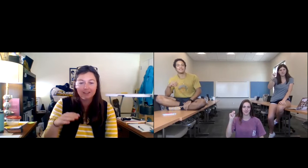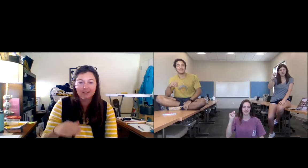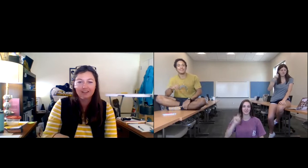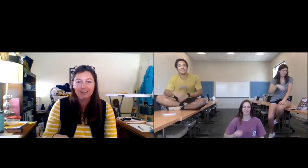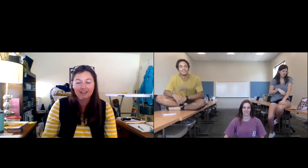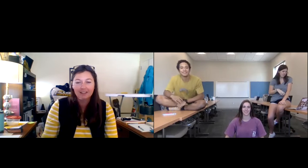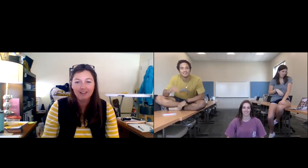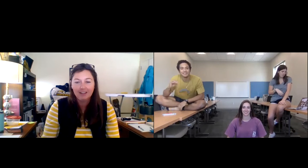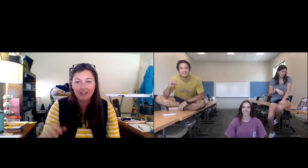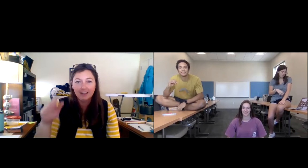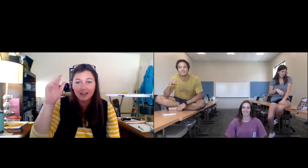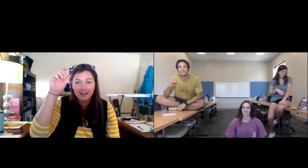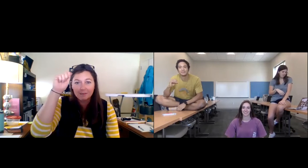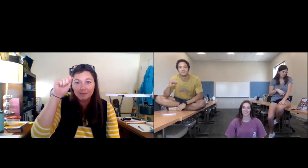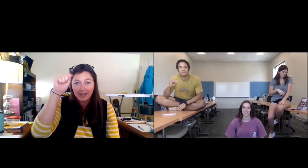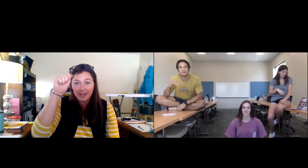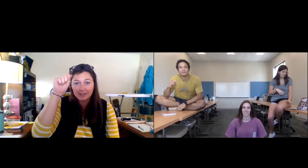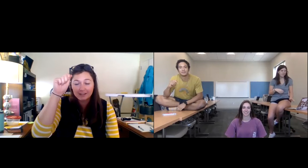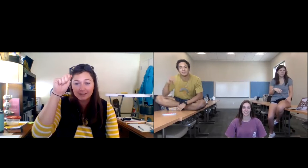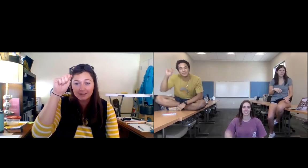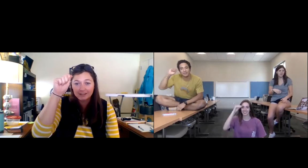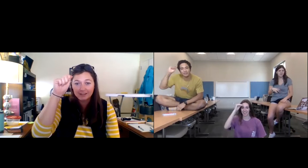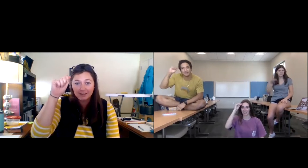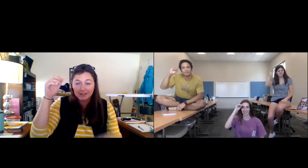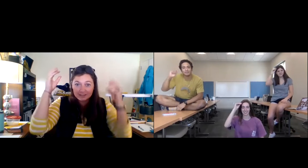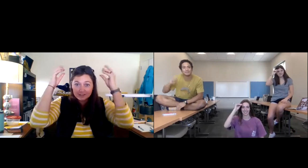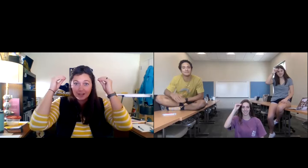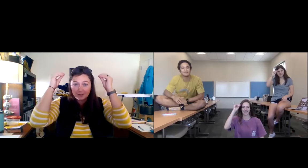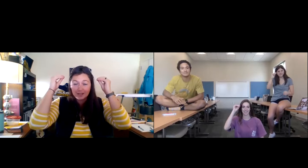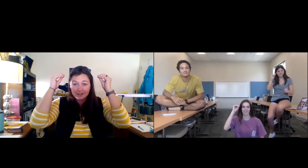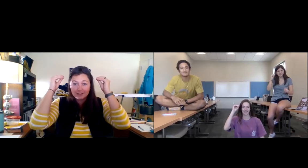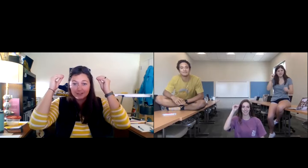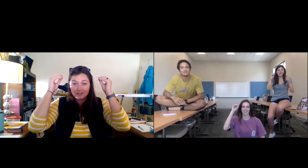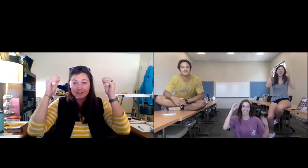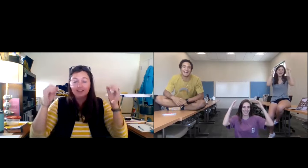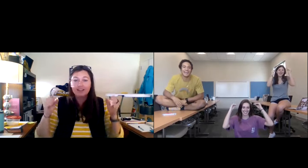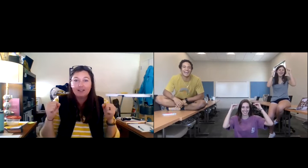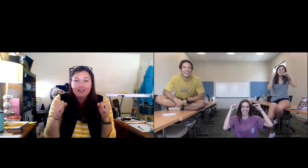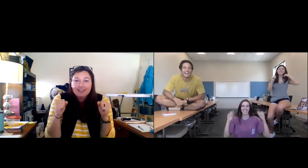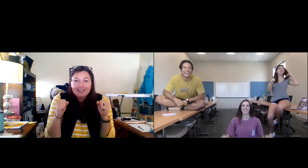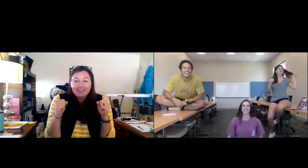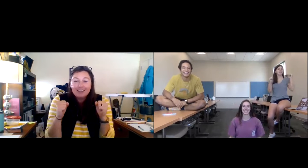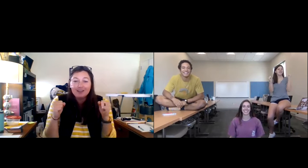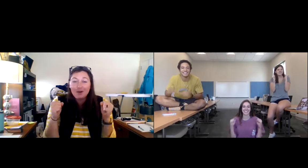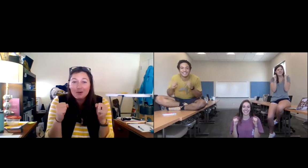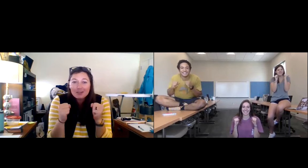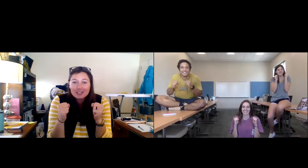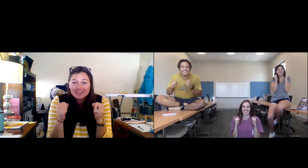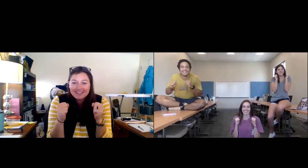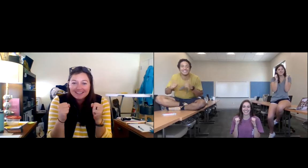Yeah. Okay. Hat. Yep. Top hat. Like if you're cold or chilly.